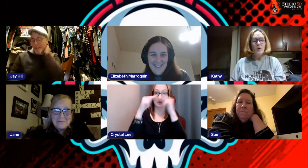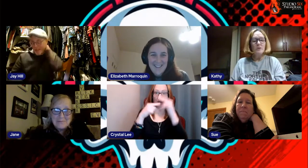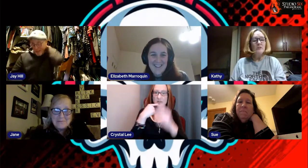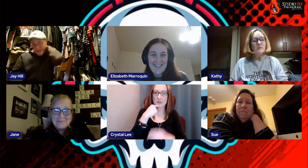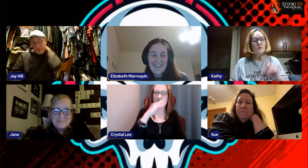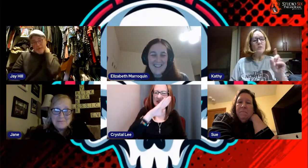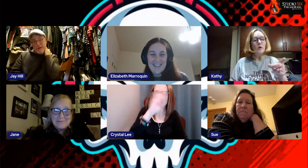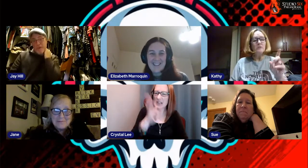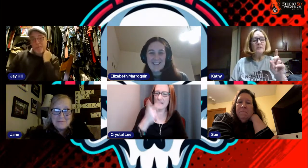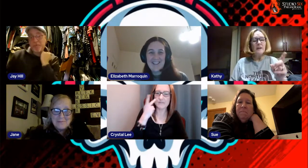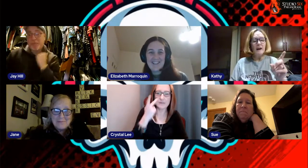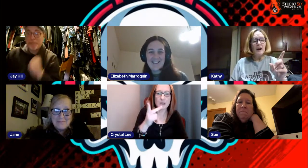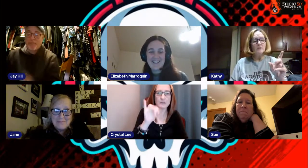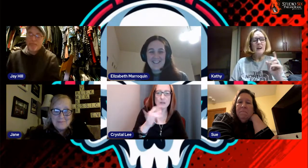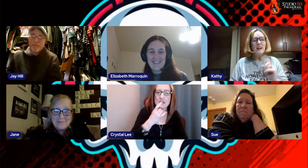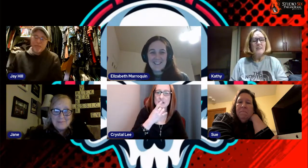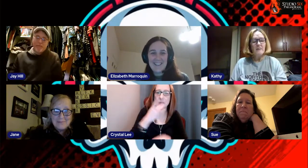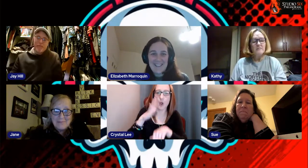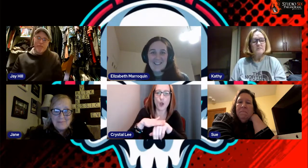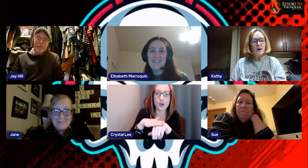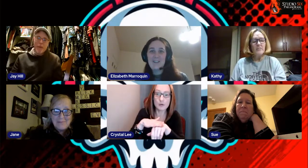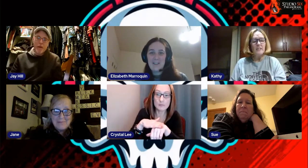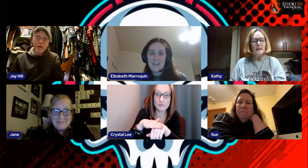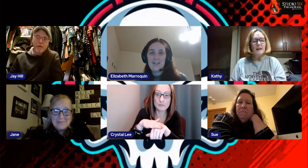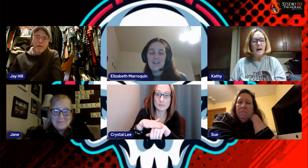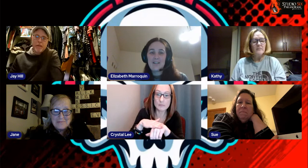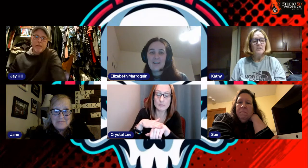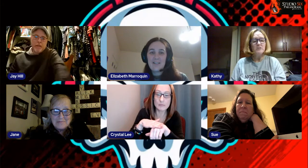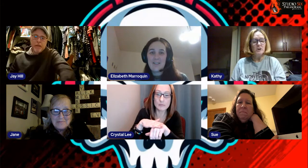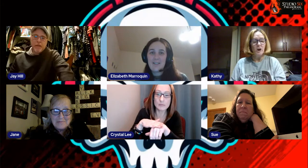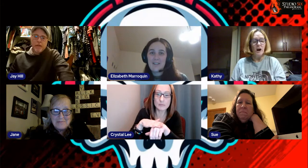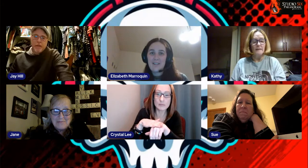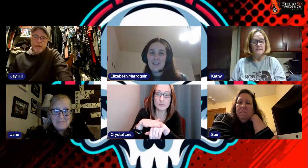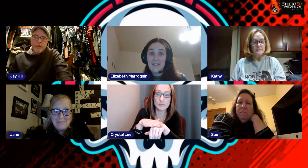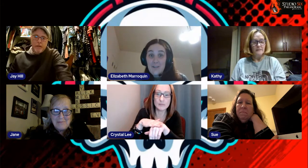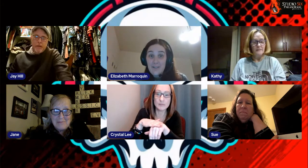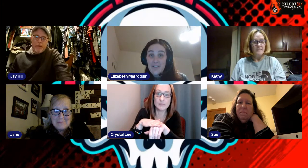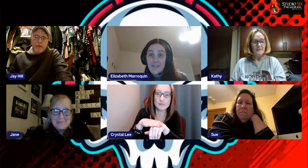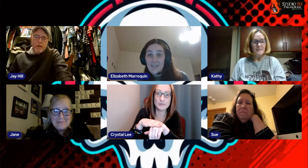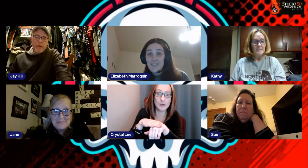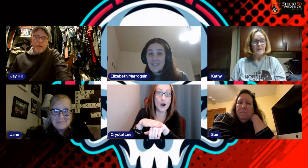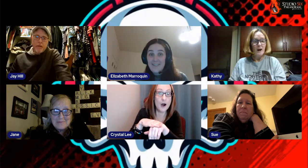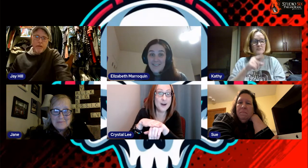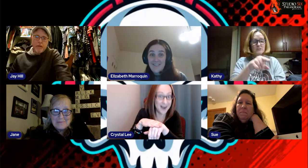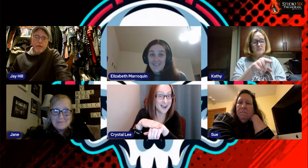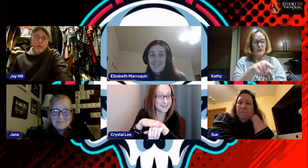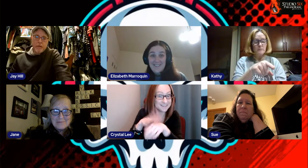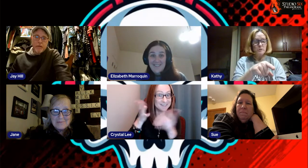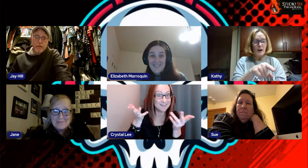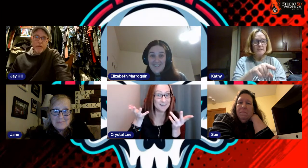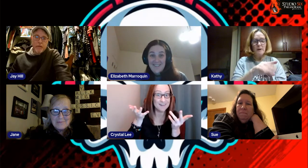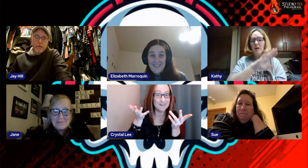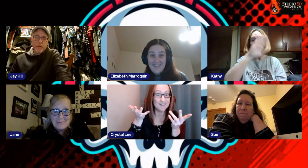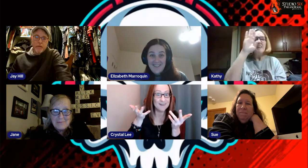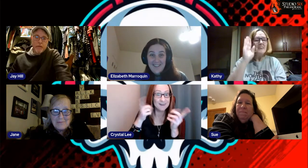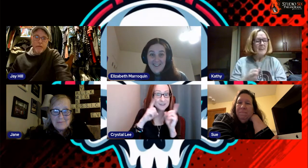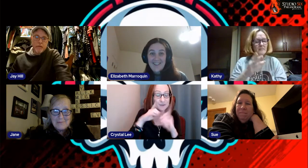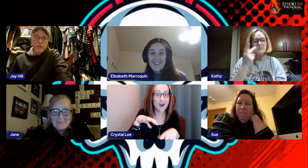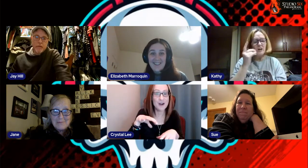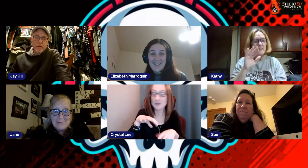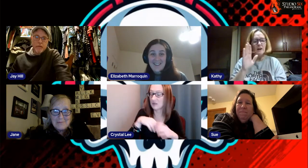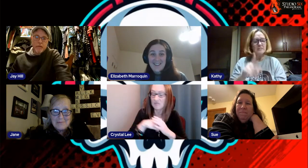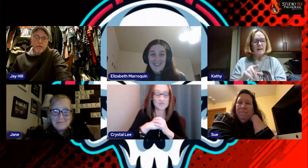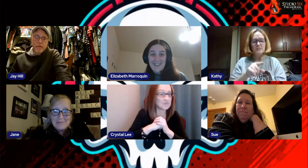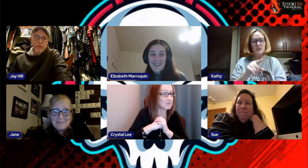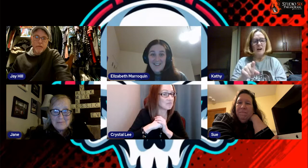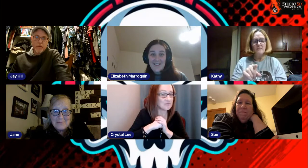Wow. Wow. So the owner of that house never saw that light ever turn on. The house that Jane was talking about, they never